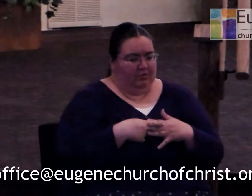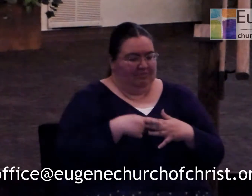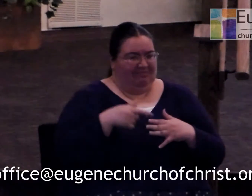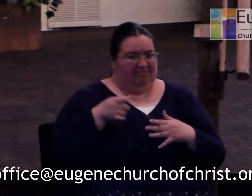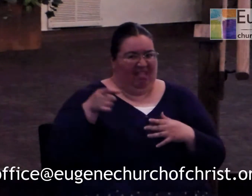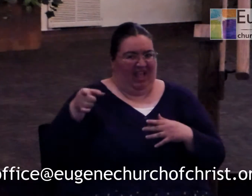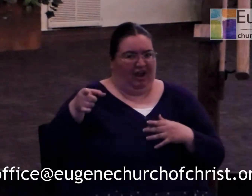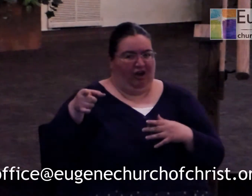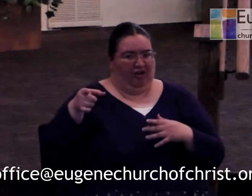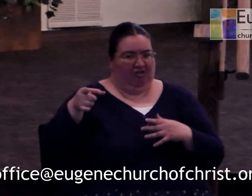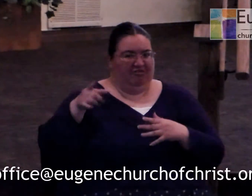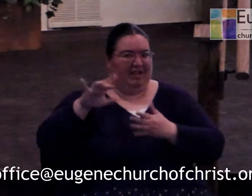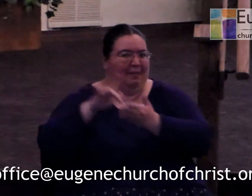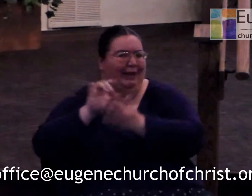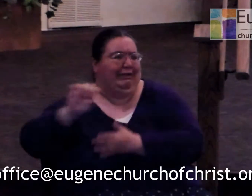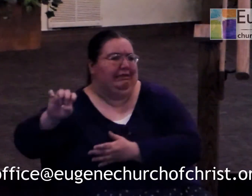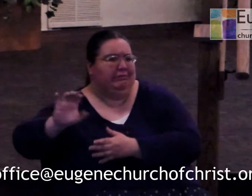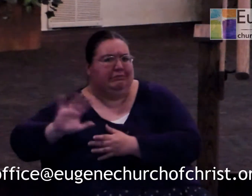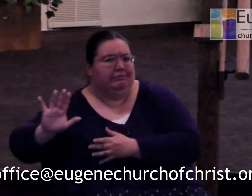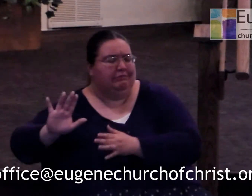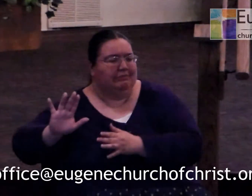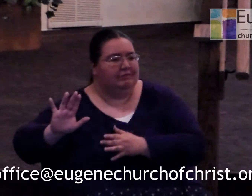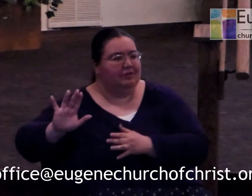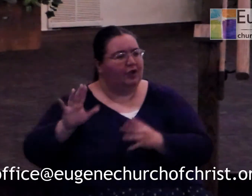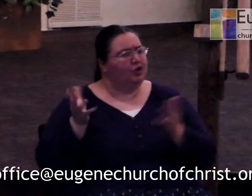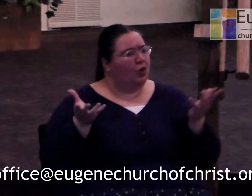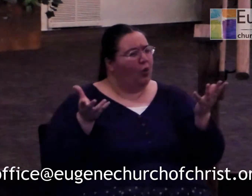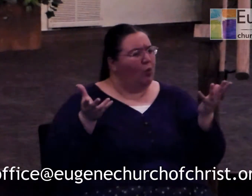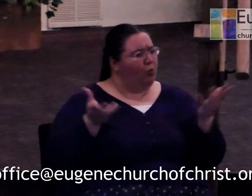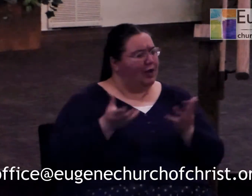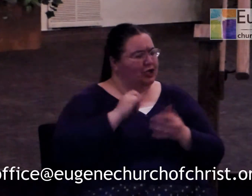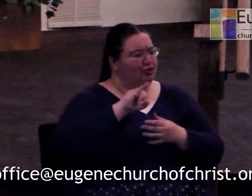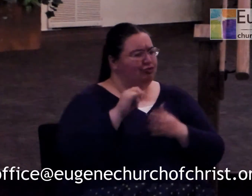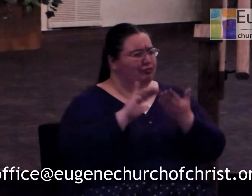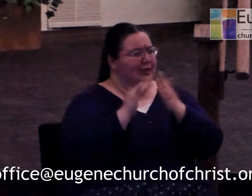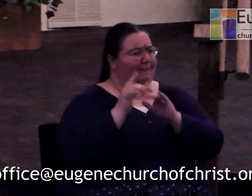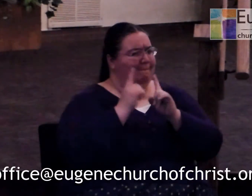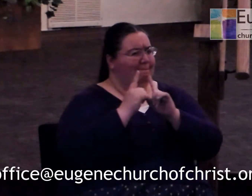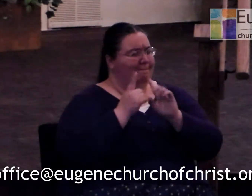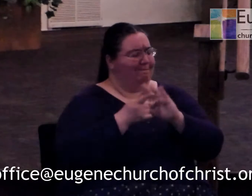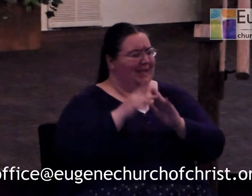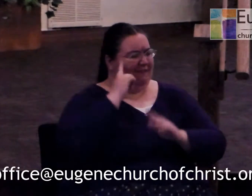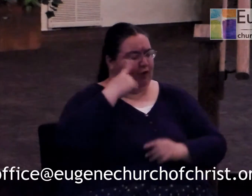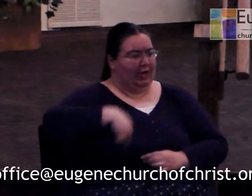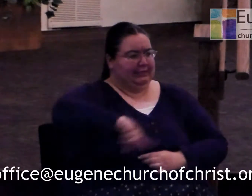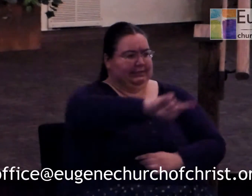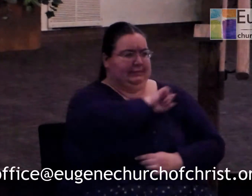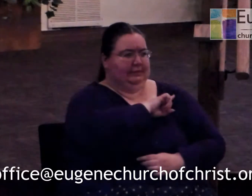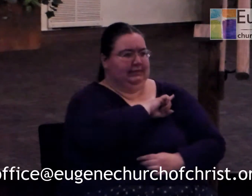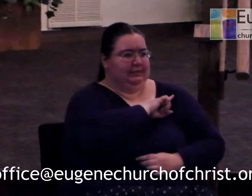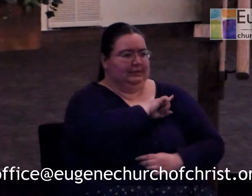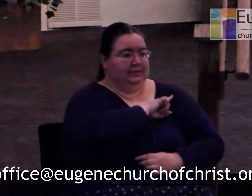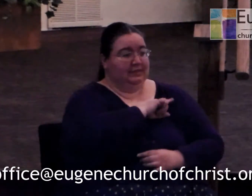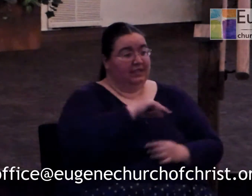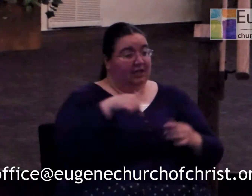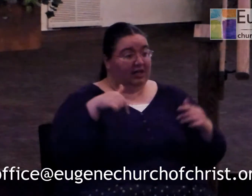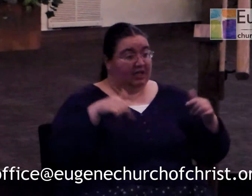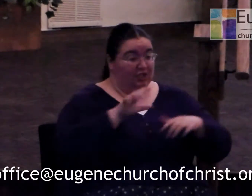Jerusalem? And I think we have several Jerusalems for us here today. As a church, our Jerusalem is the